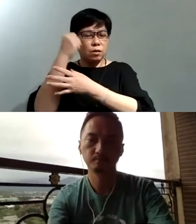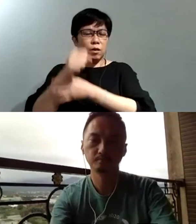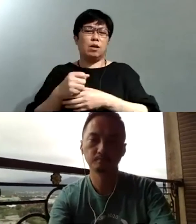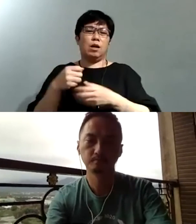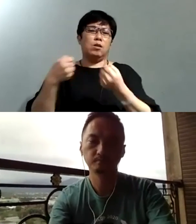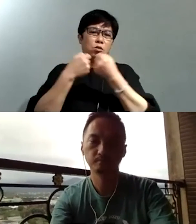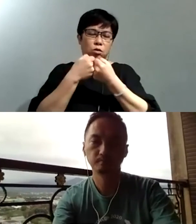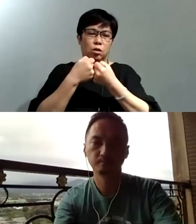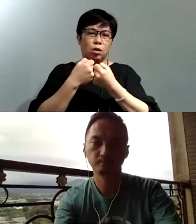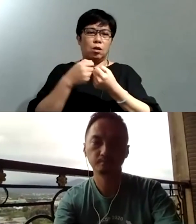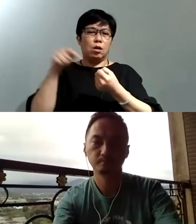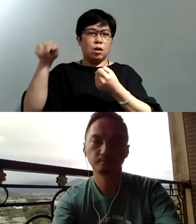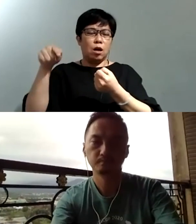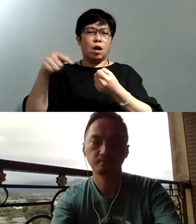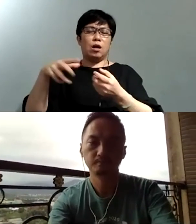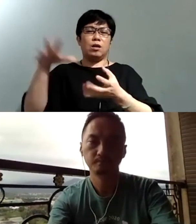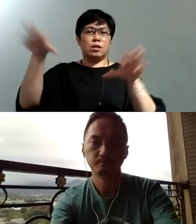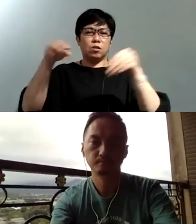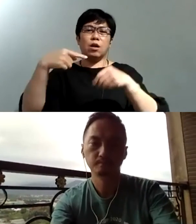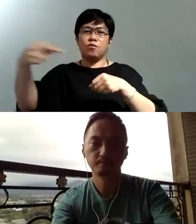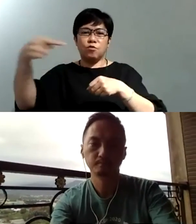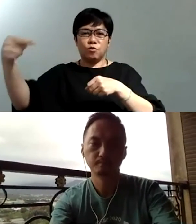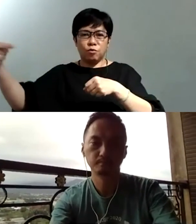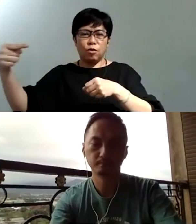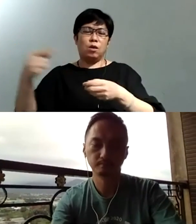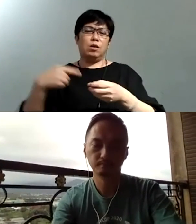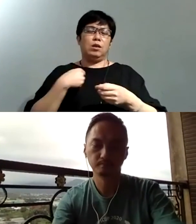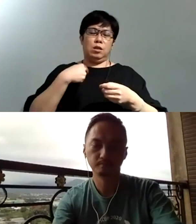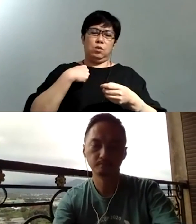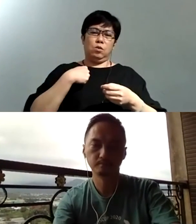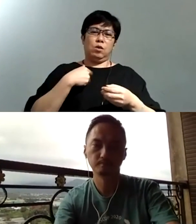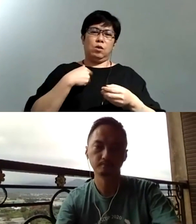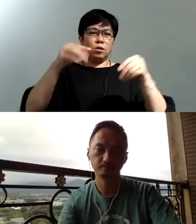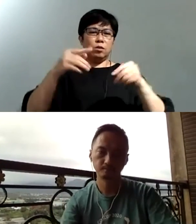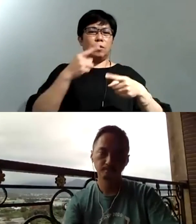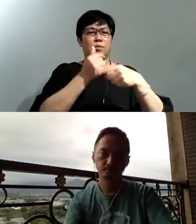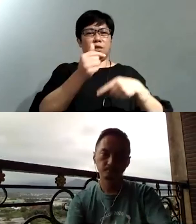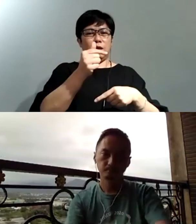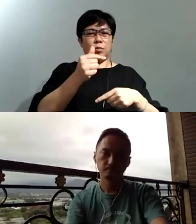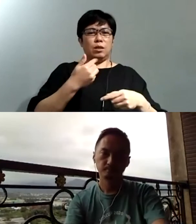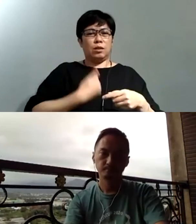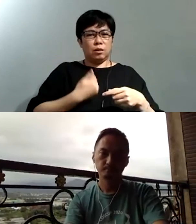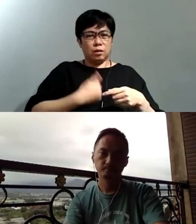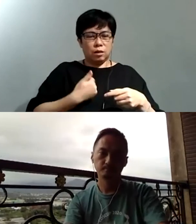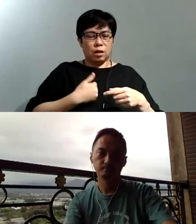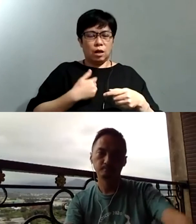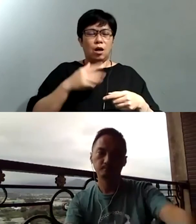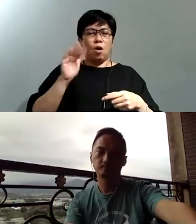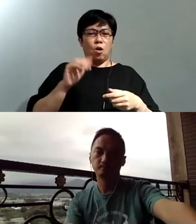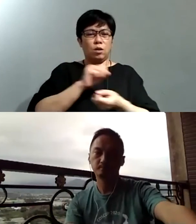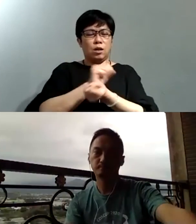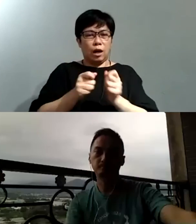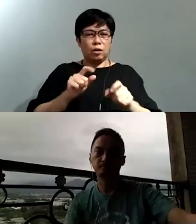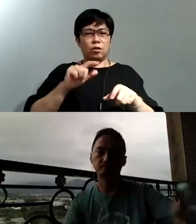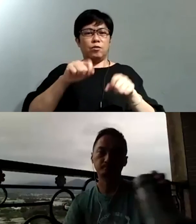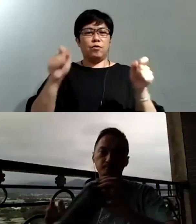the initiatives that brought solutions, even very small scale, you know. So this collection of a